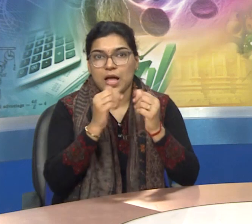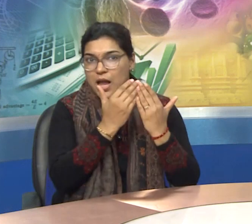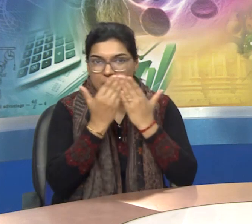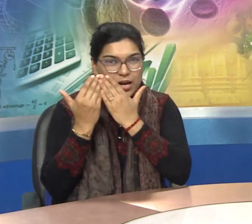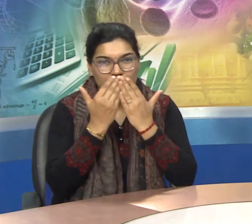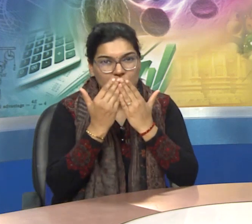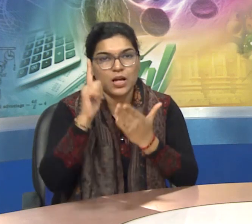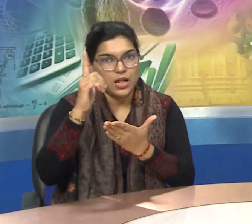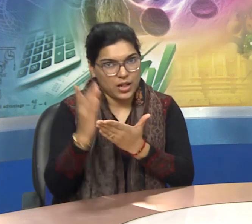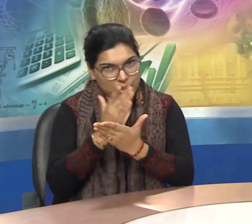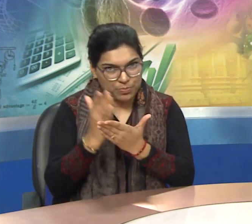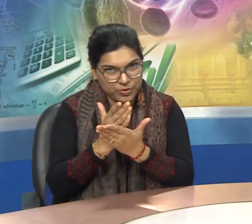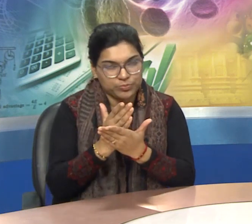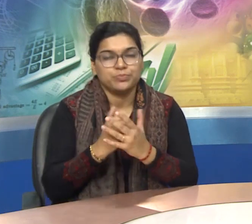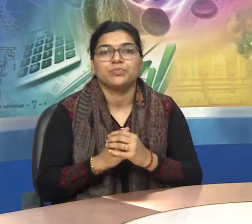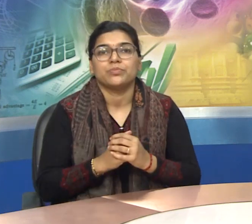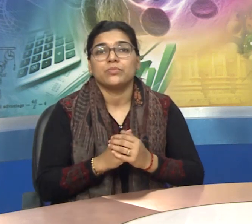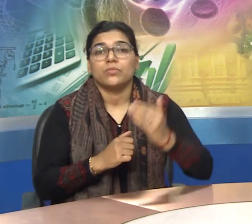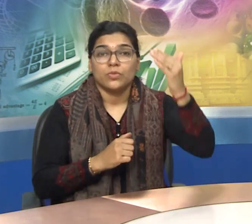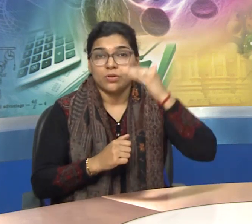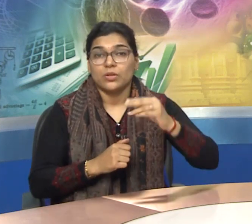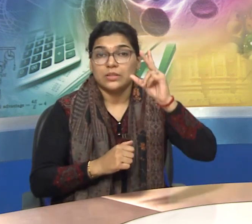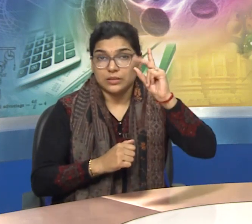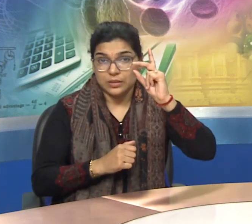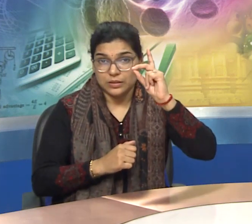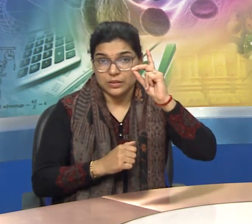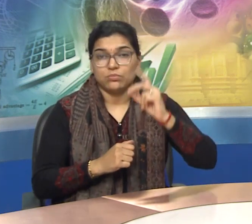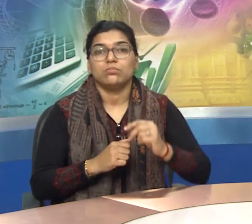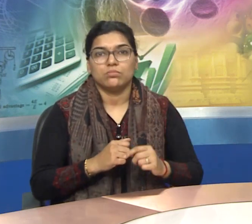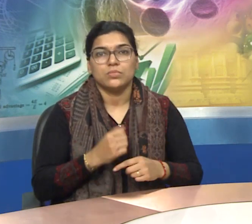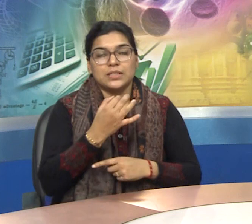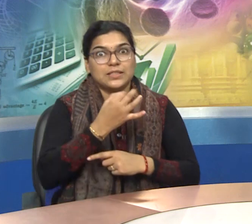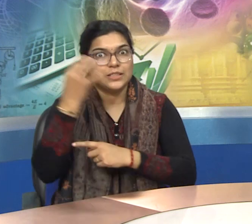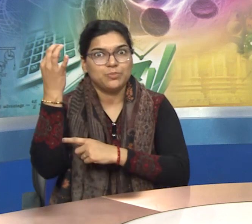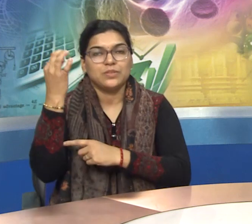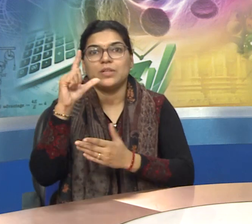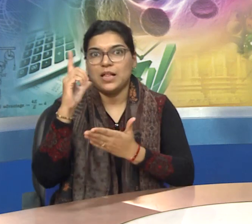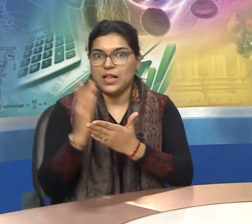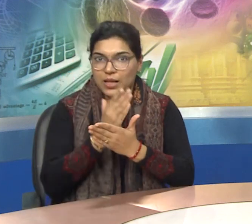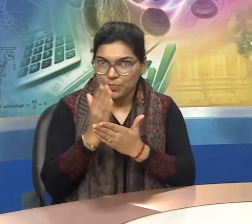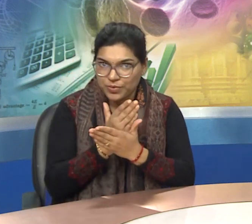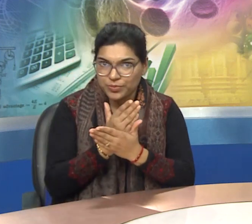the first one is academic libraries, the second one is special